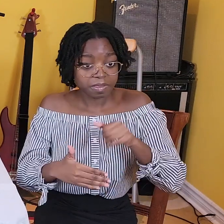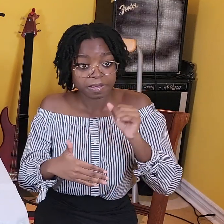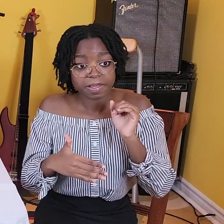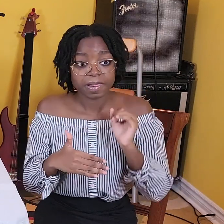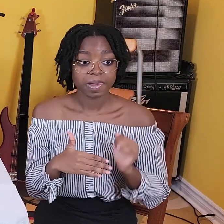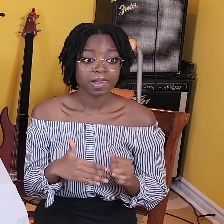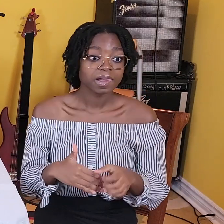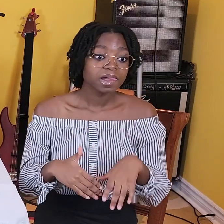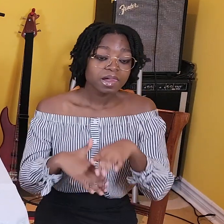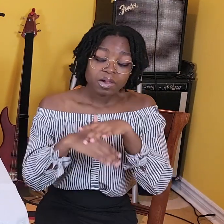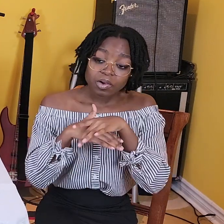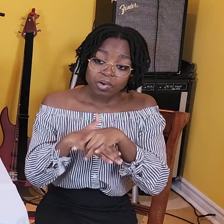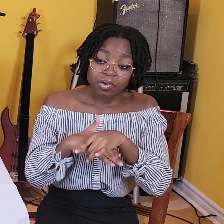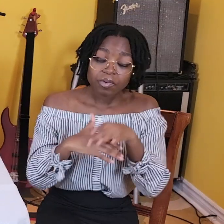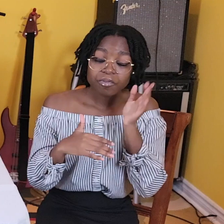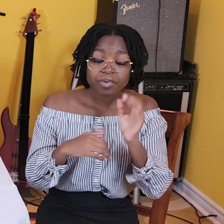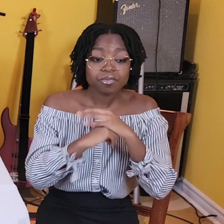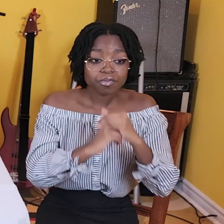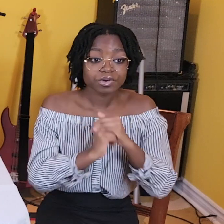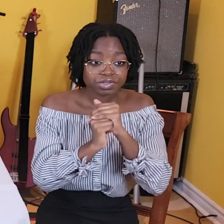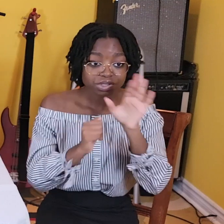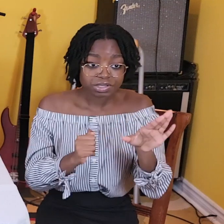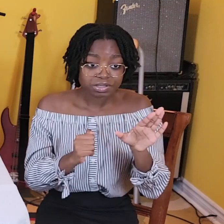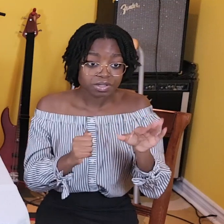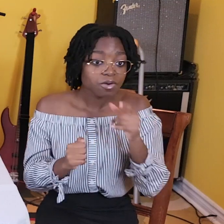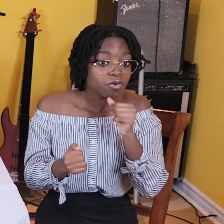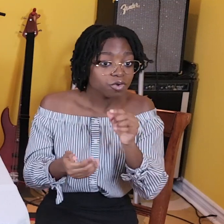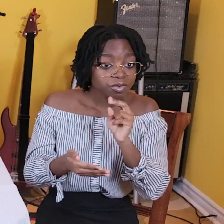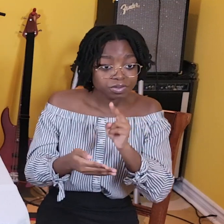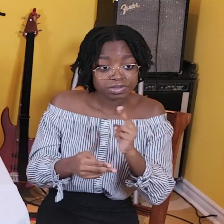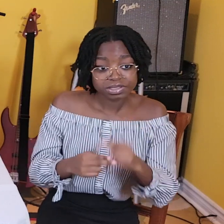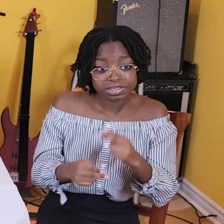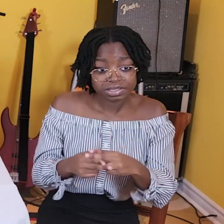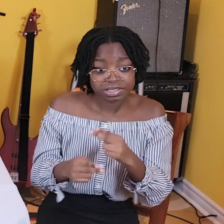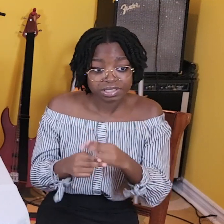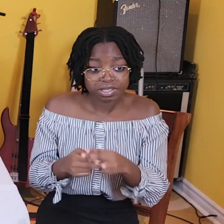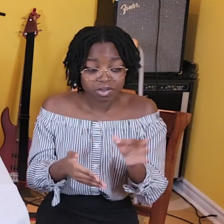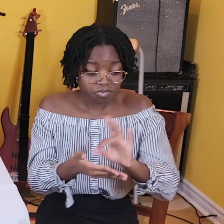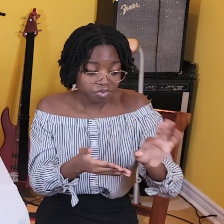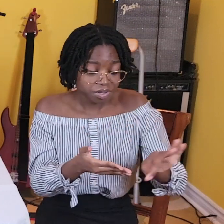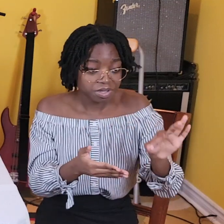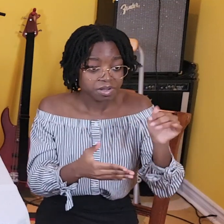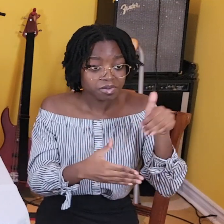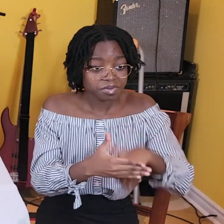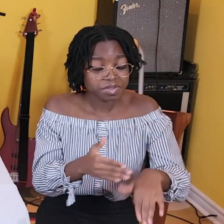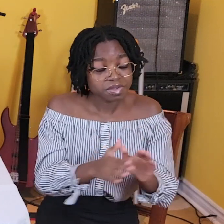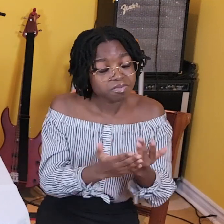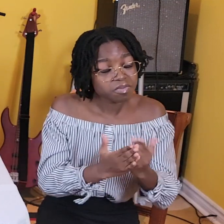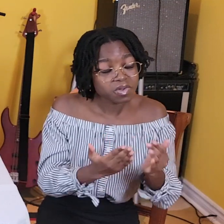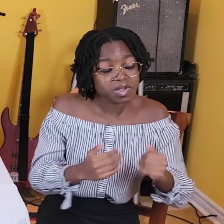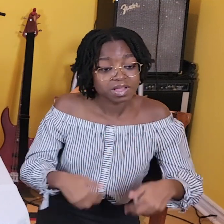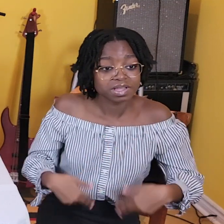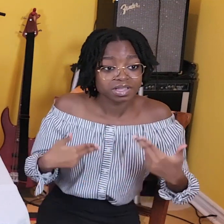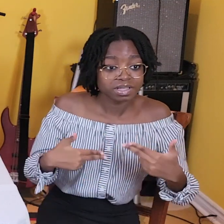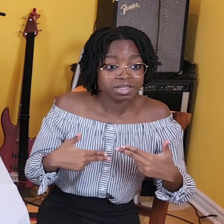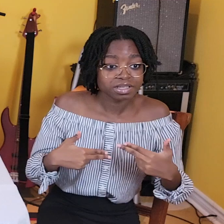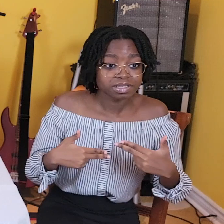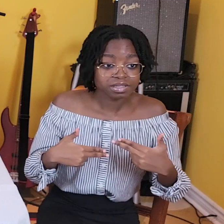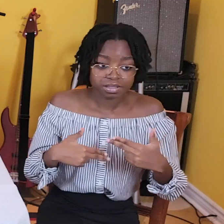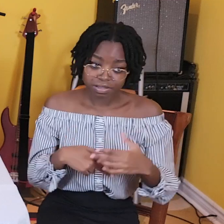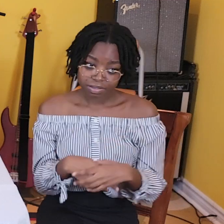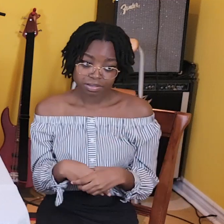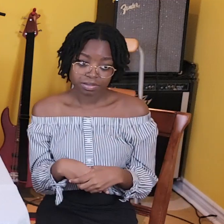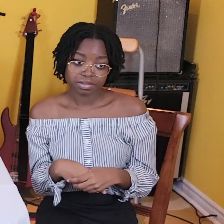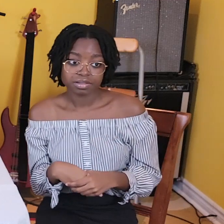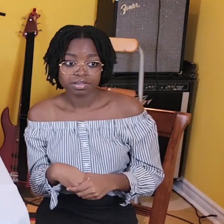in the book of life of the Lamb slain from the foundation of the world. Of the Lamb slain from the foundation of